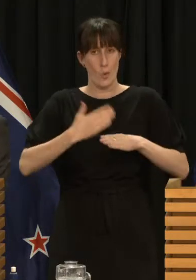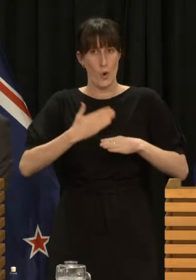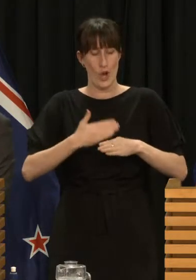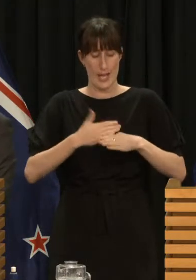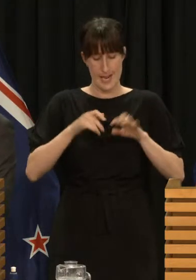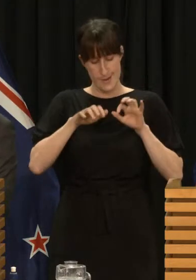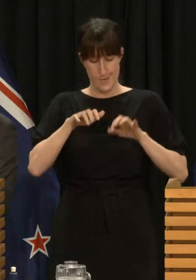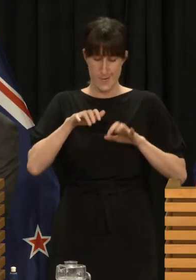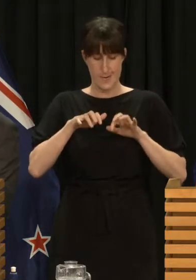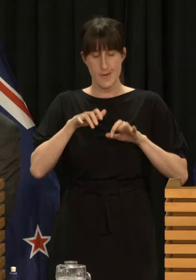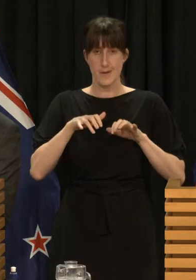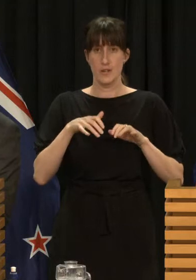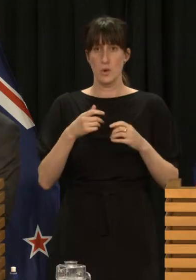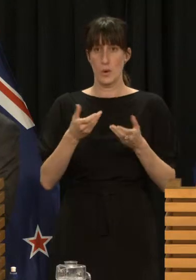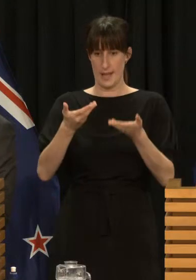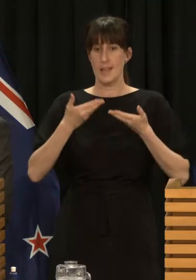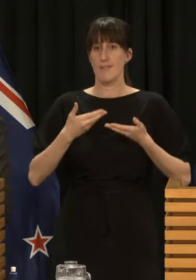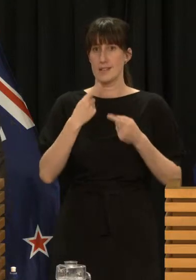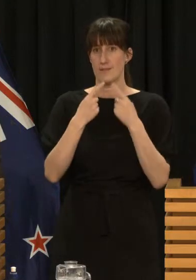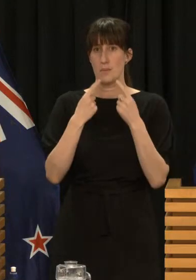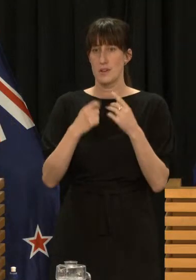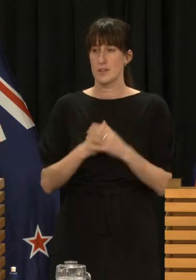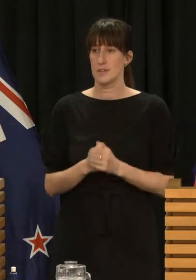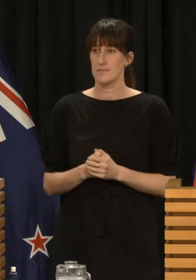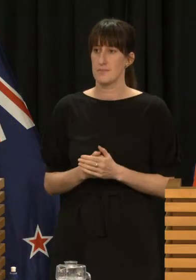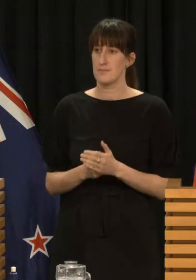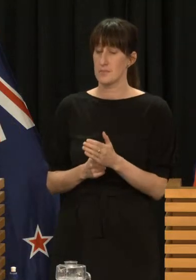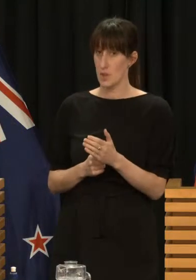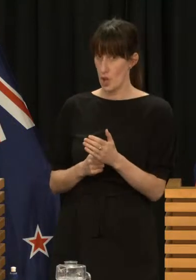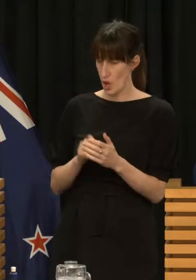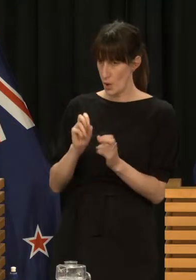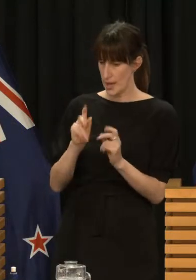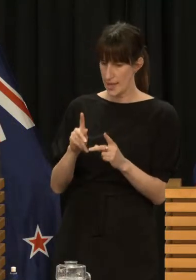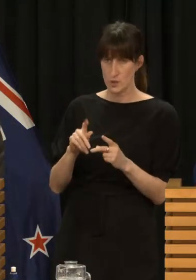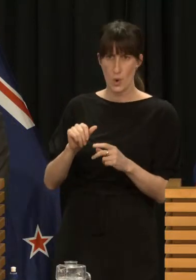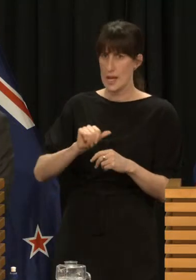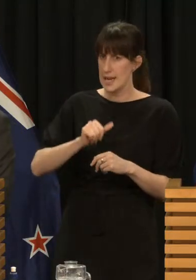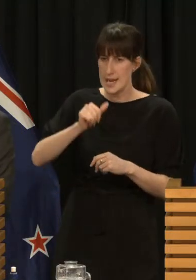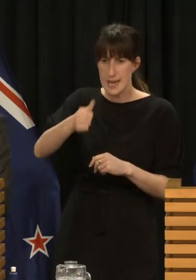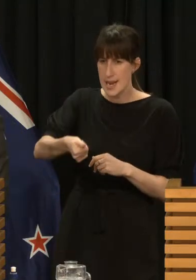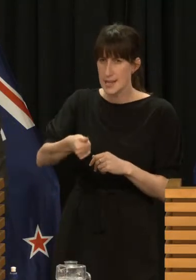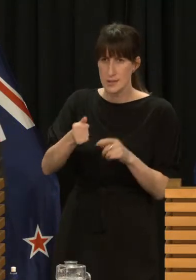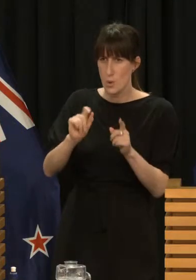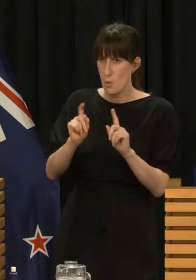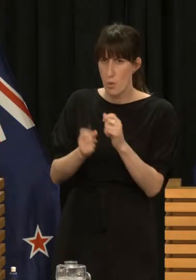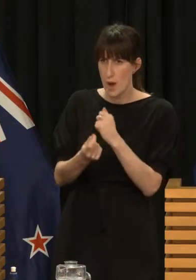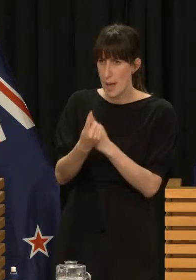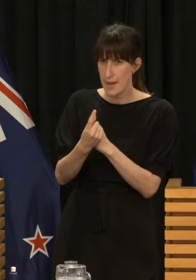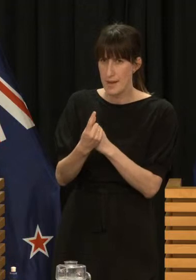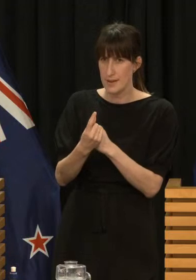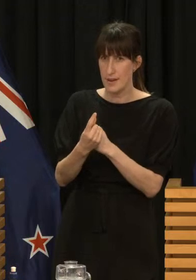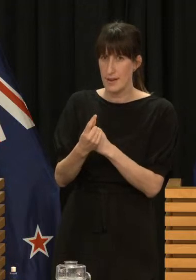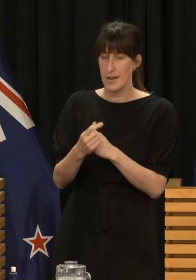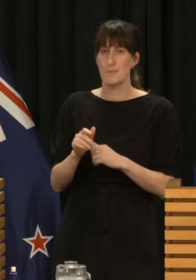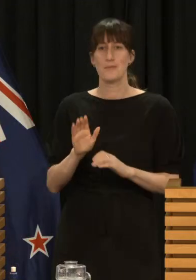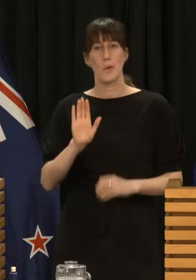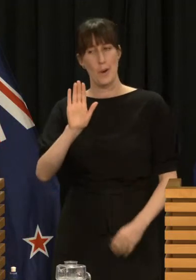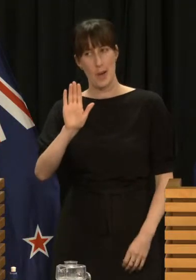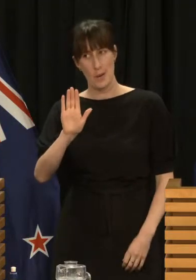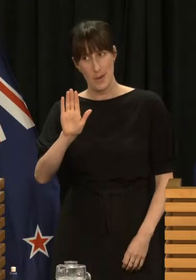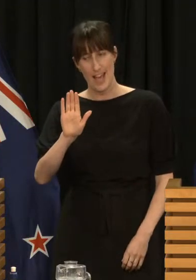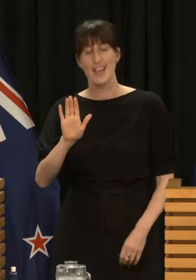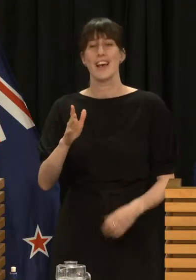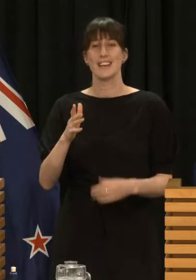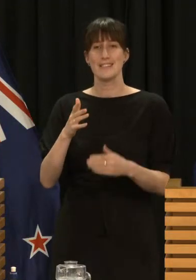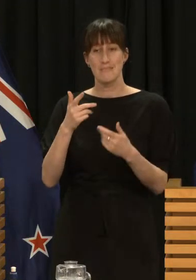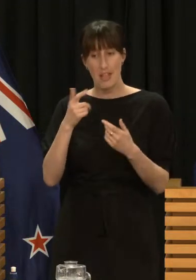How do things play out from there? So what needs to happen for us to then get a fixed timeline? Well, let's get their advice first, and let's